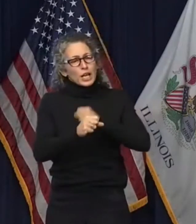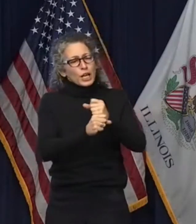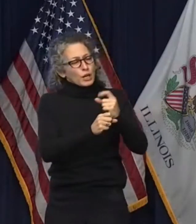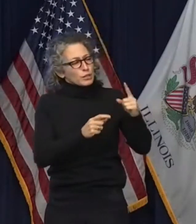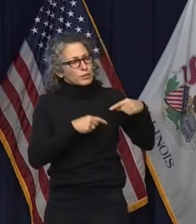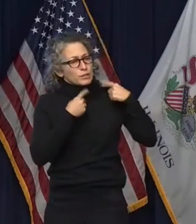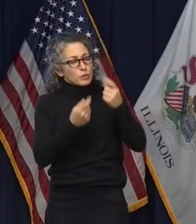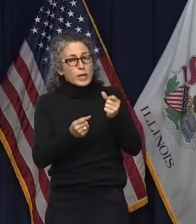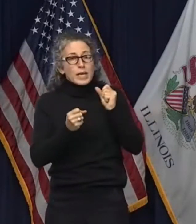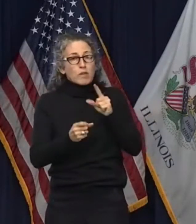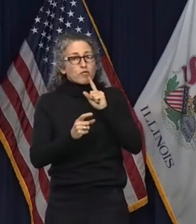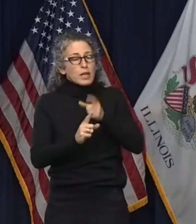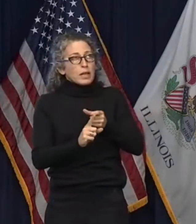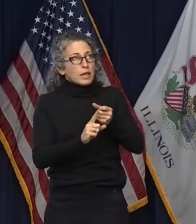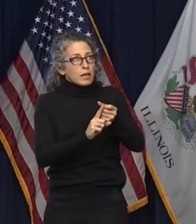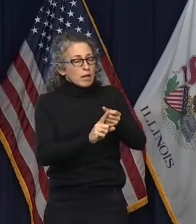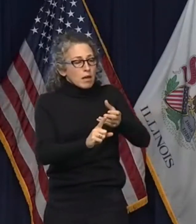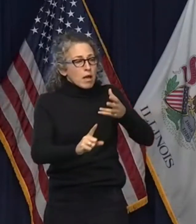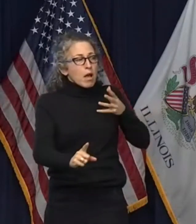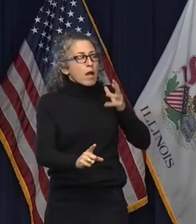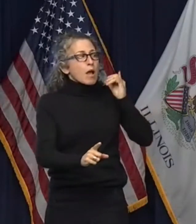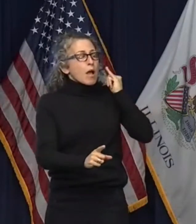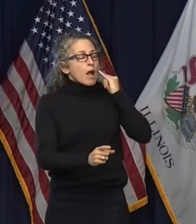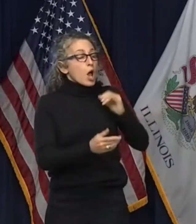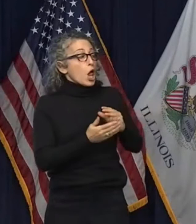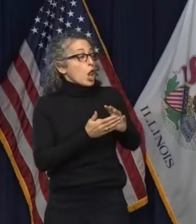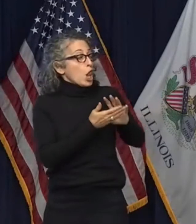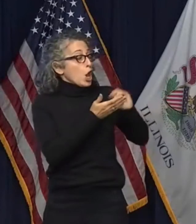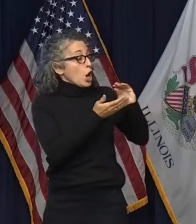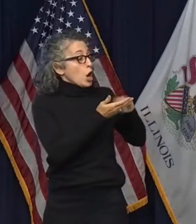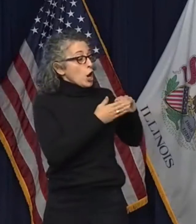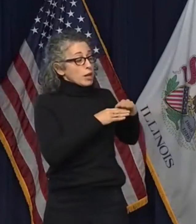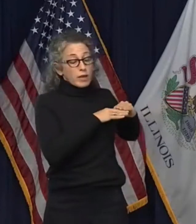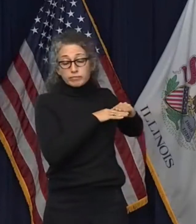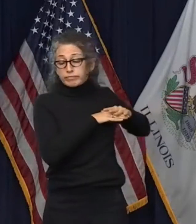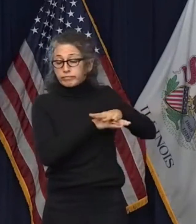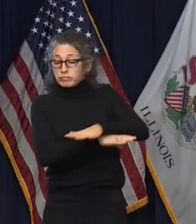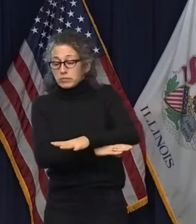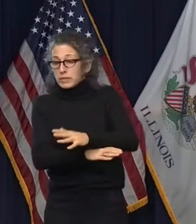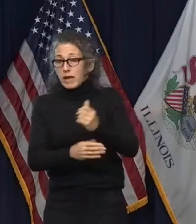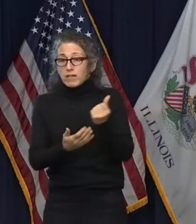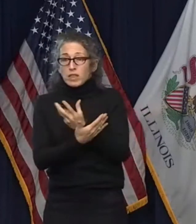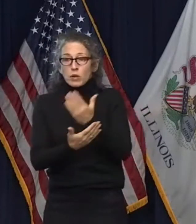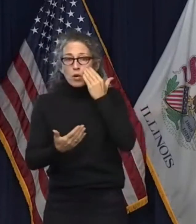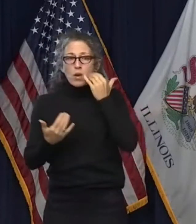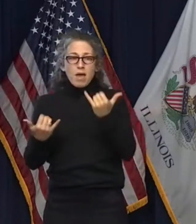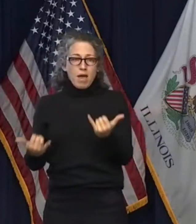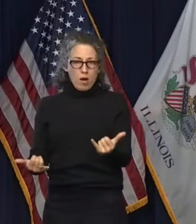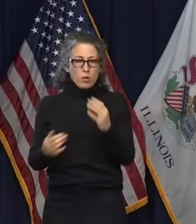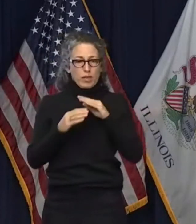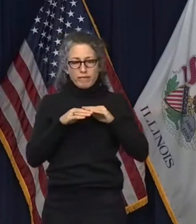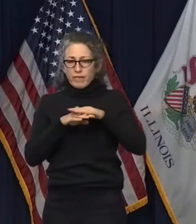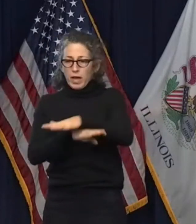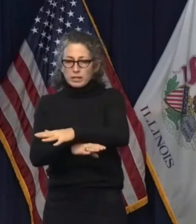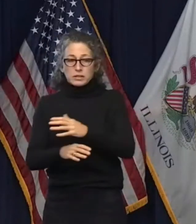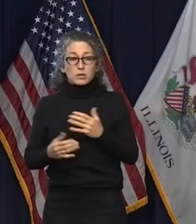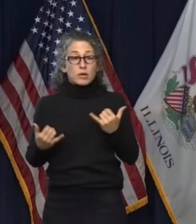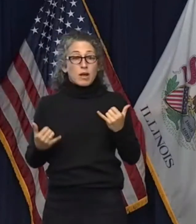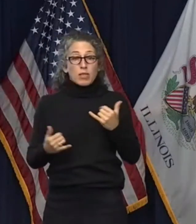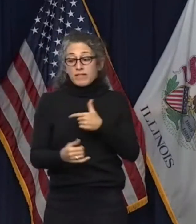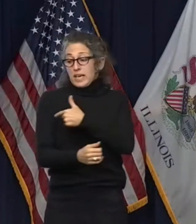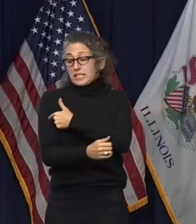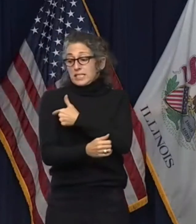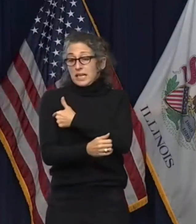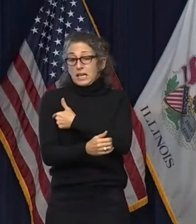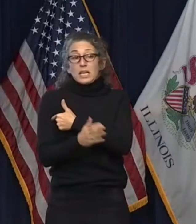to extrapolate some of the questions that people may have for things where the data is not there yet because this vaccine hasn't been here for